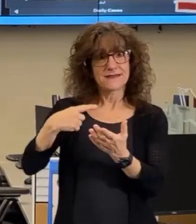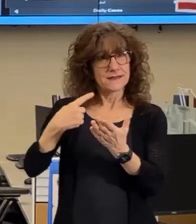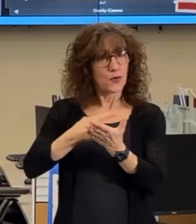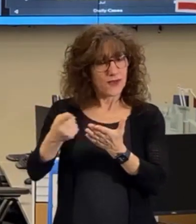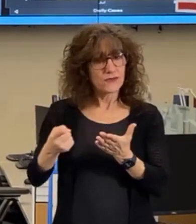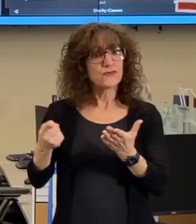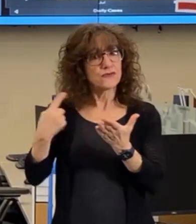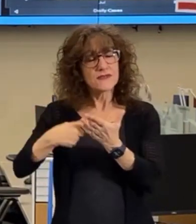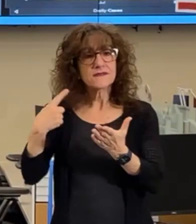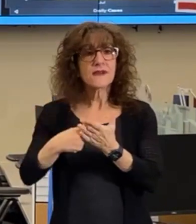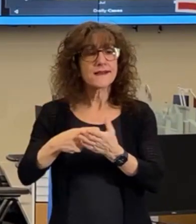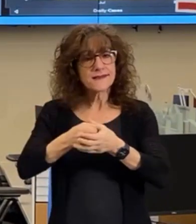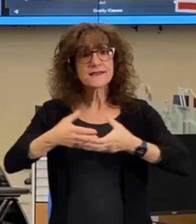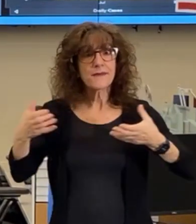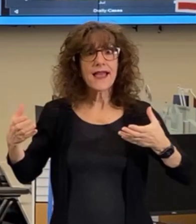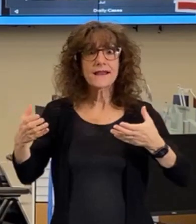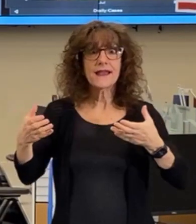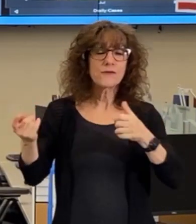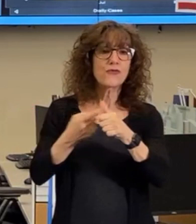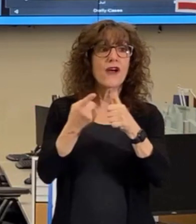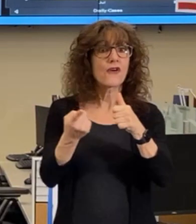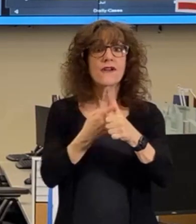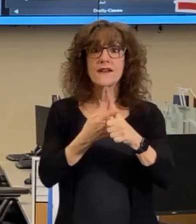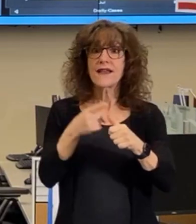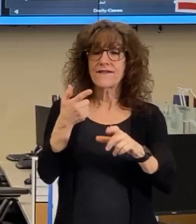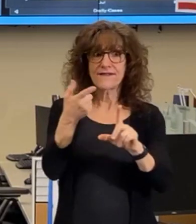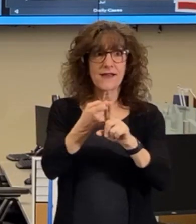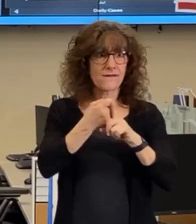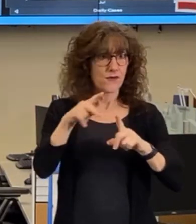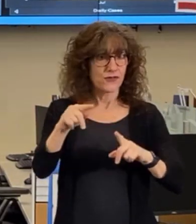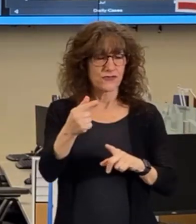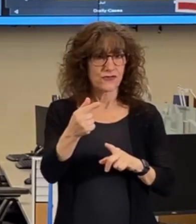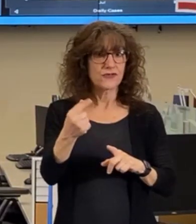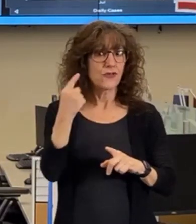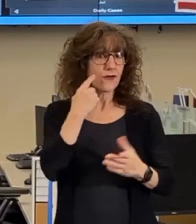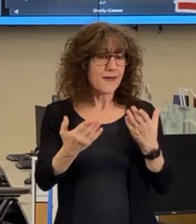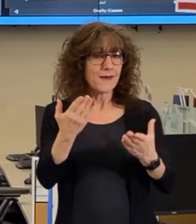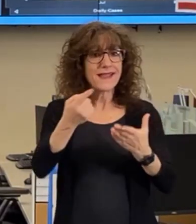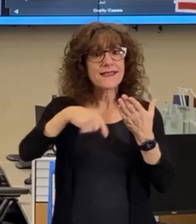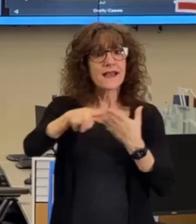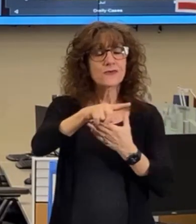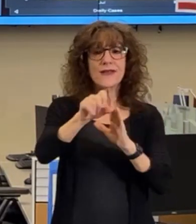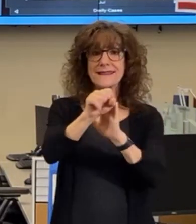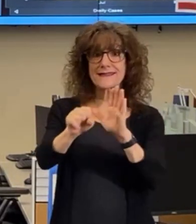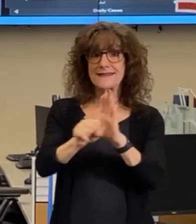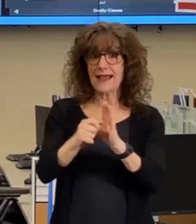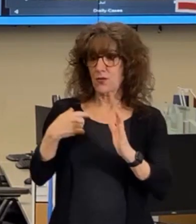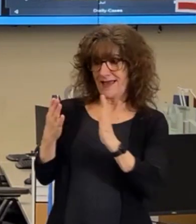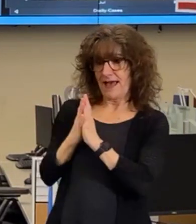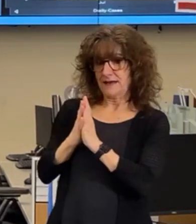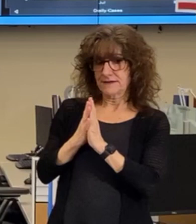expanding priority vaccinations for Prince Georgians. And as you may have already heard, beginning next week, the state will, per our